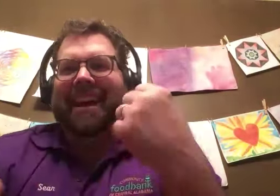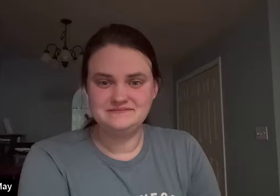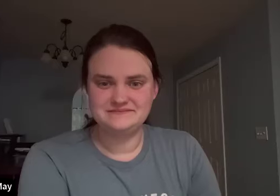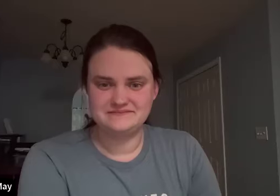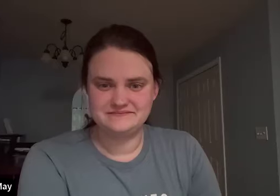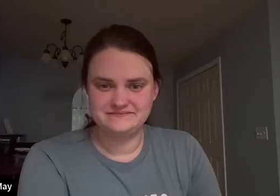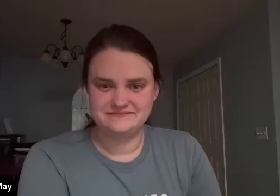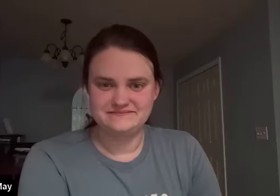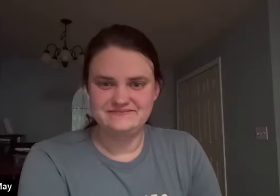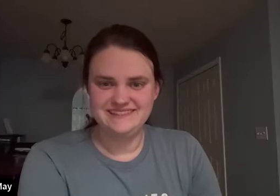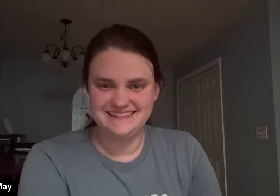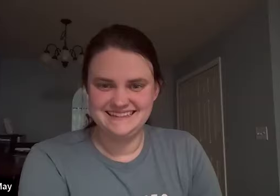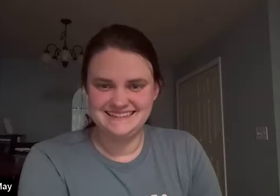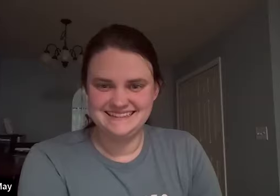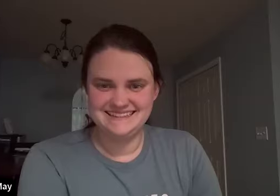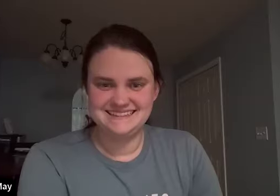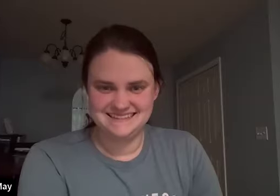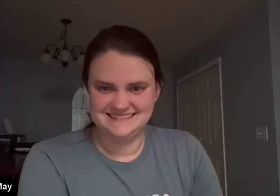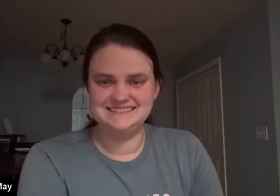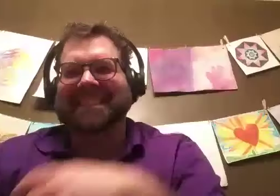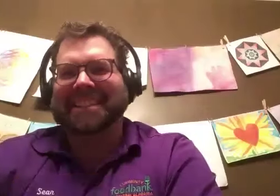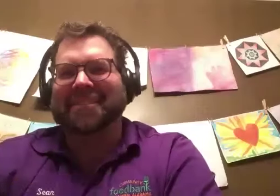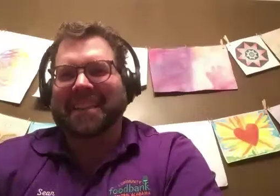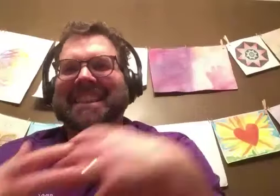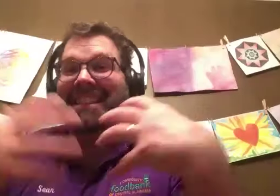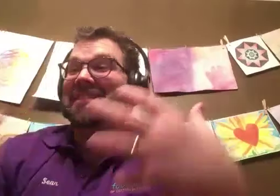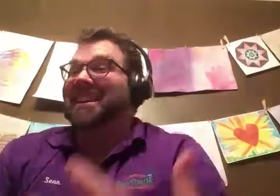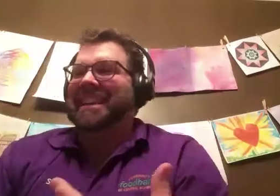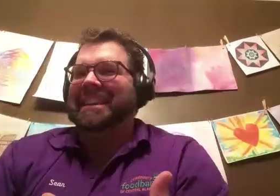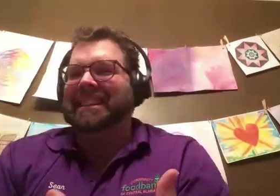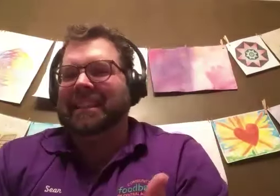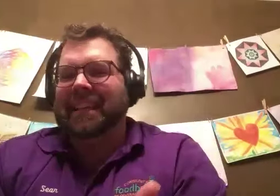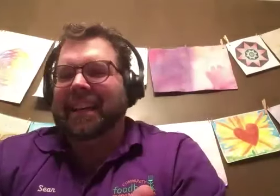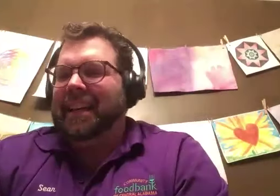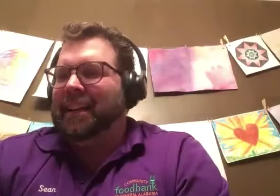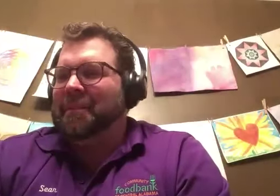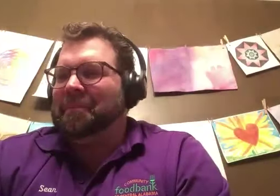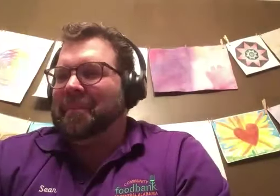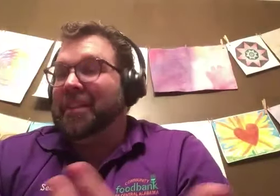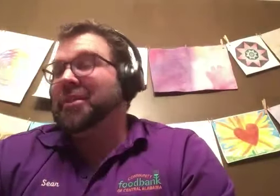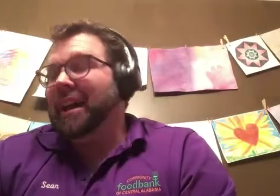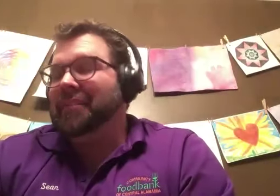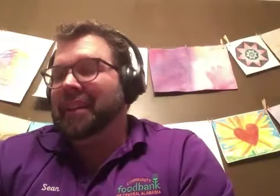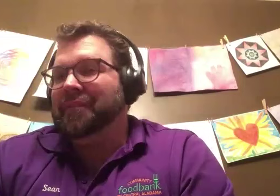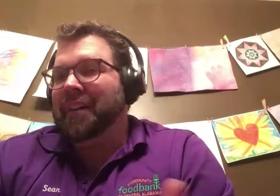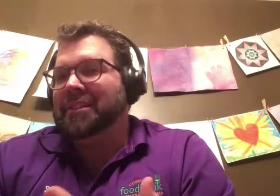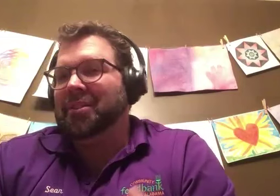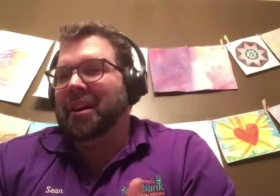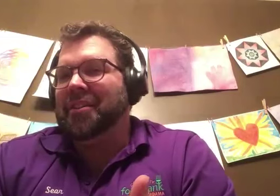And obviously, being autistic, facial expressions is not something that's very easy. Do you have advice or other